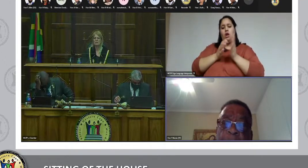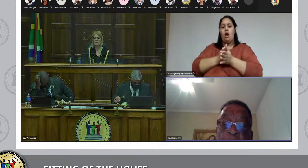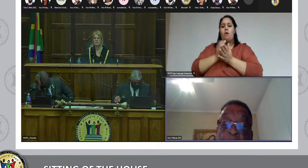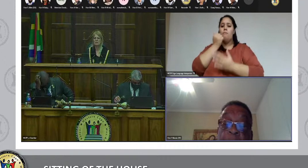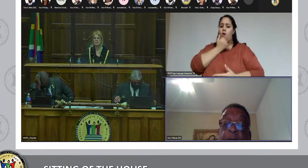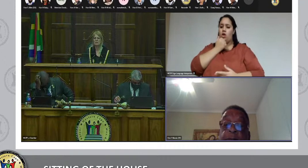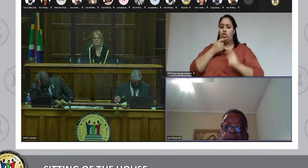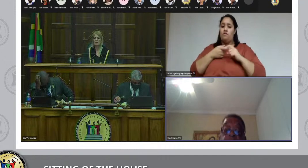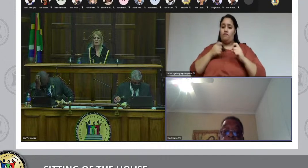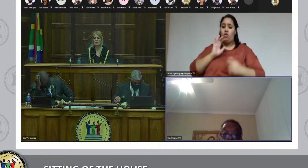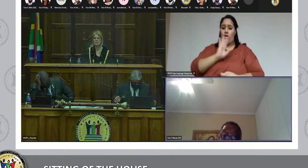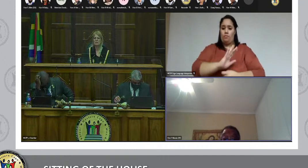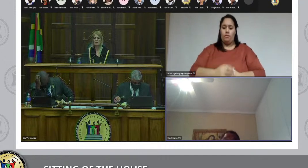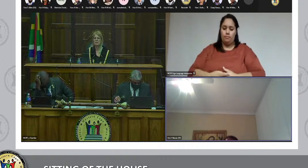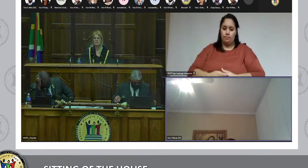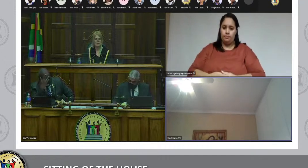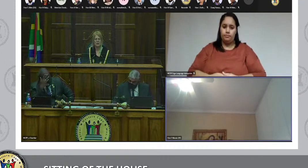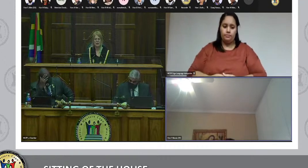him.